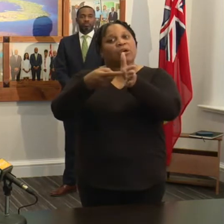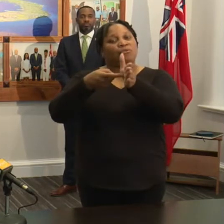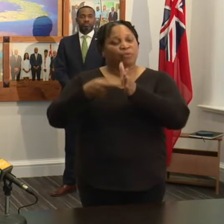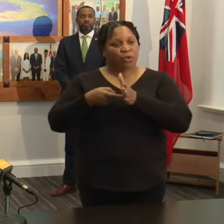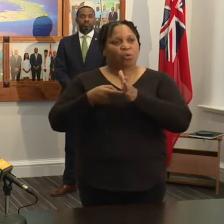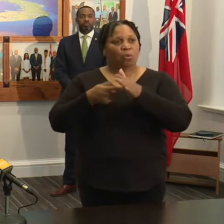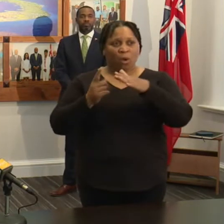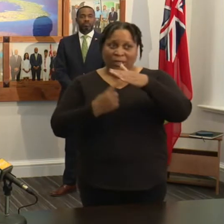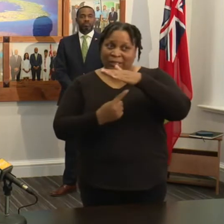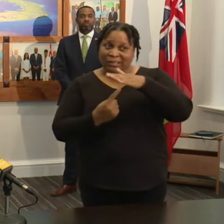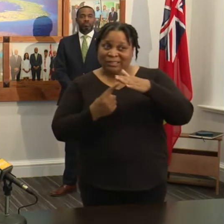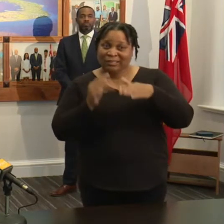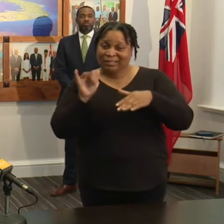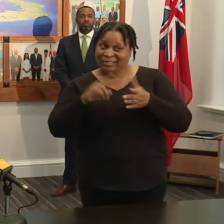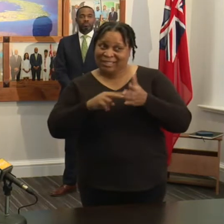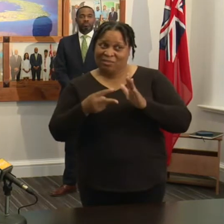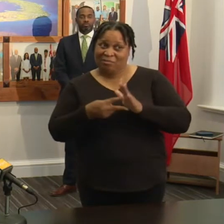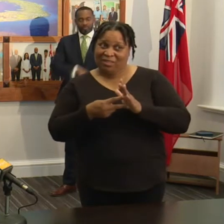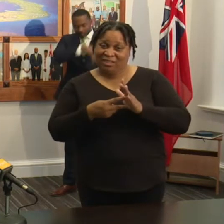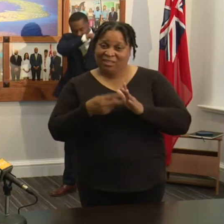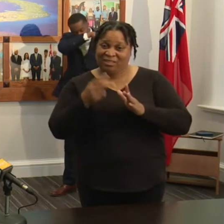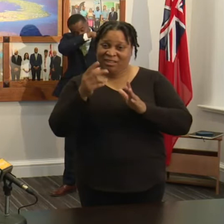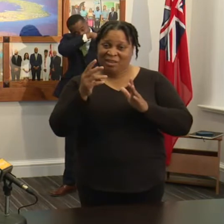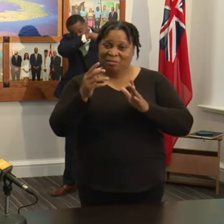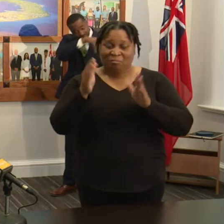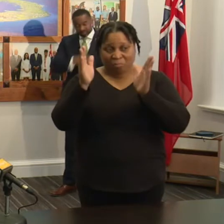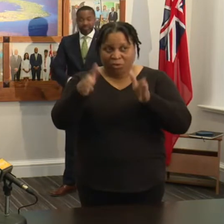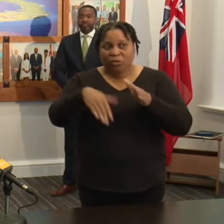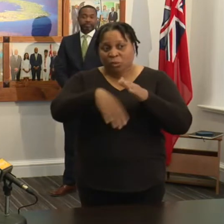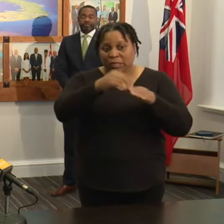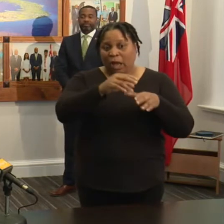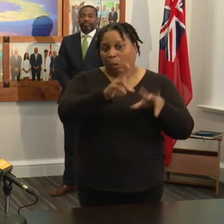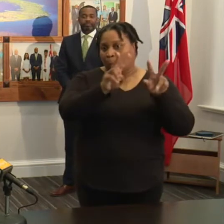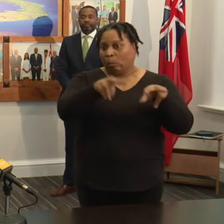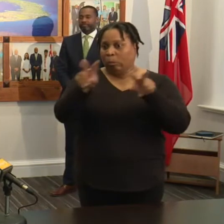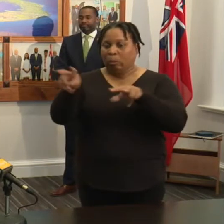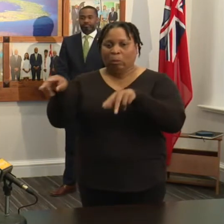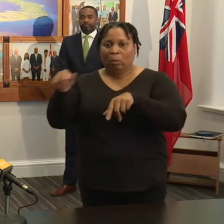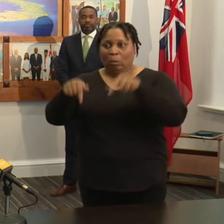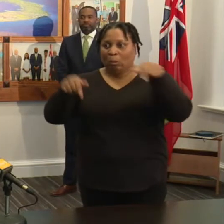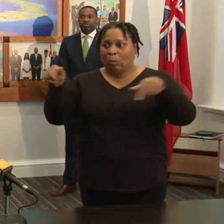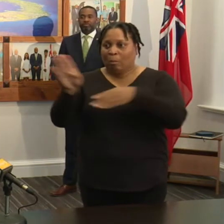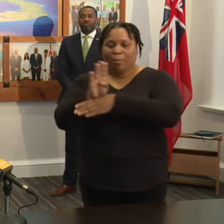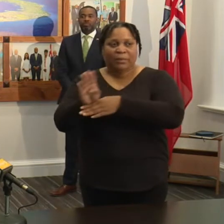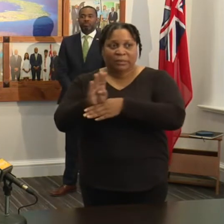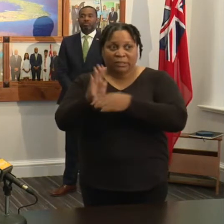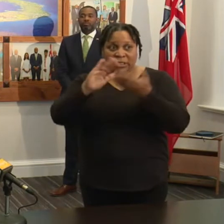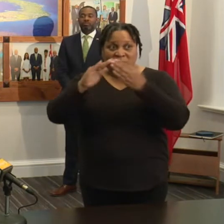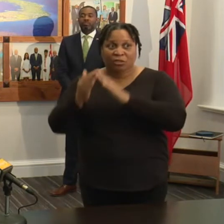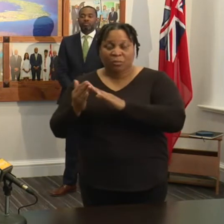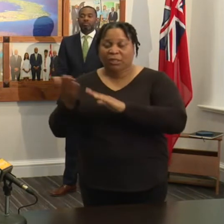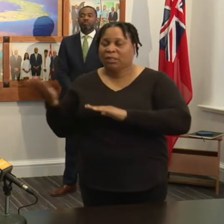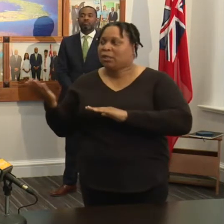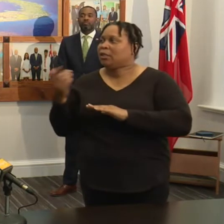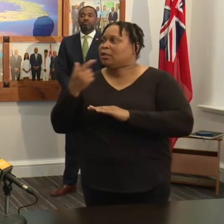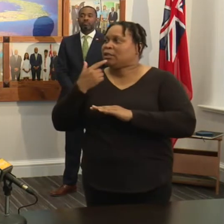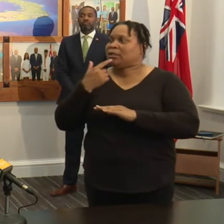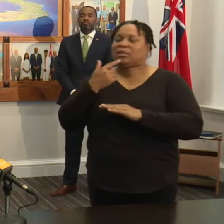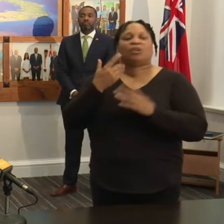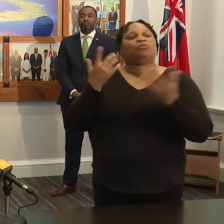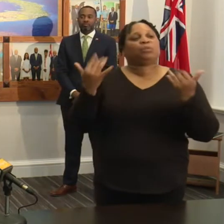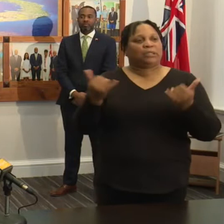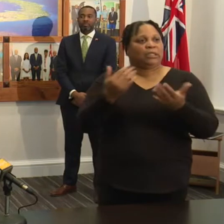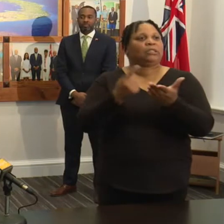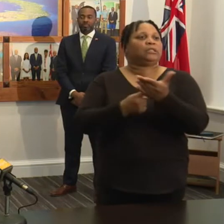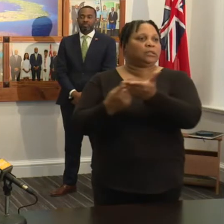17th. Does that mean that this person was then out in the community for a bit before they were tested? Well, the epidemiology, this actually was discussed